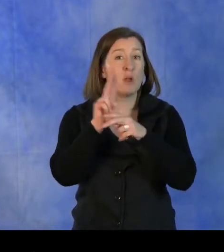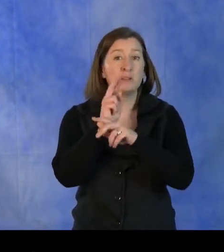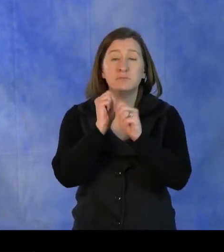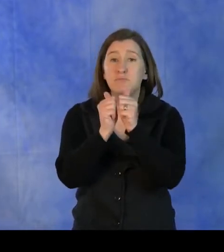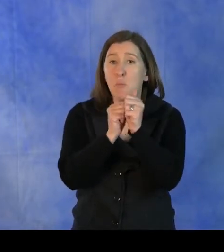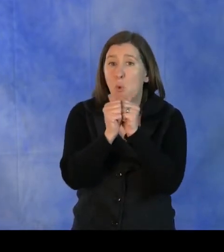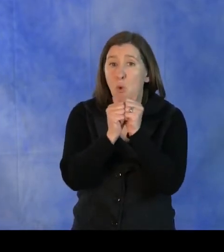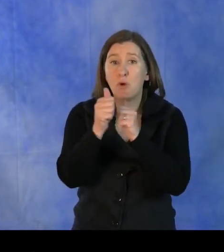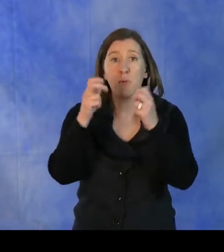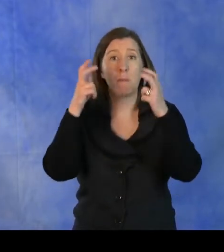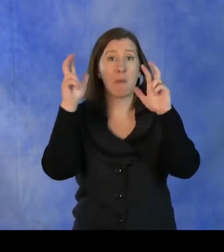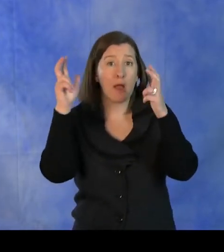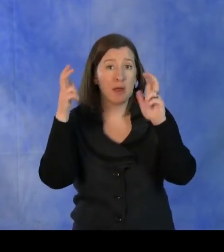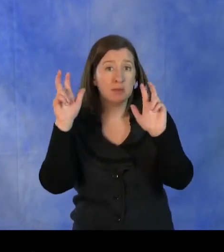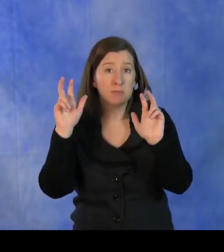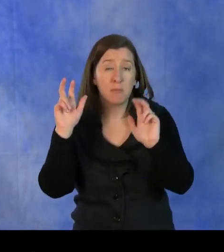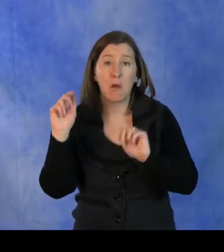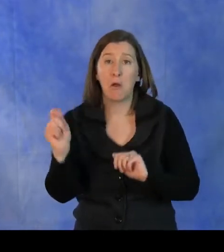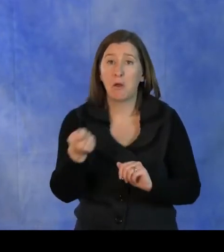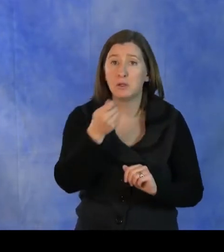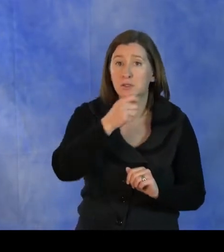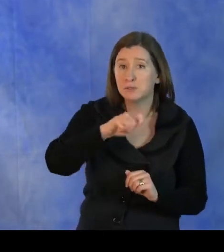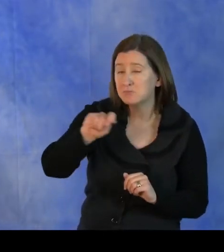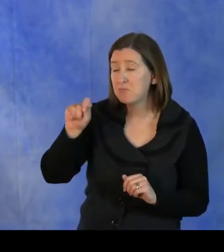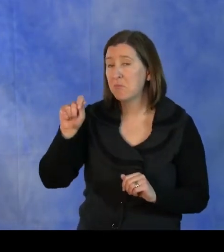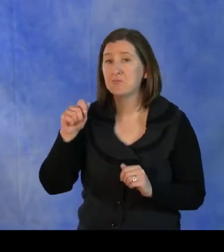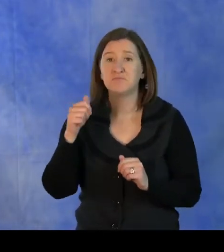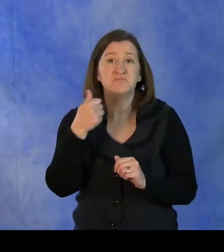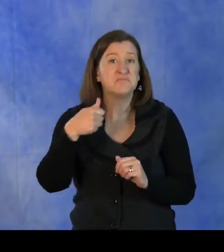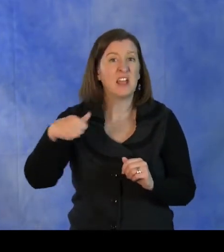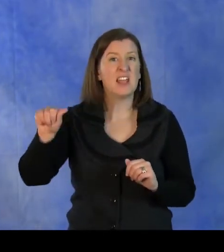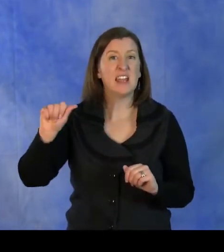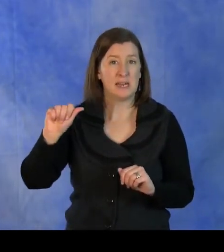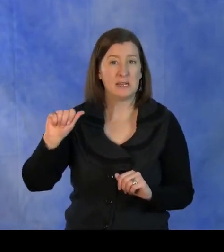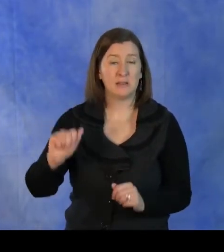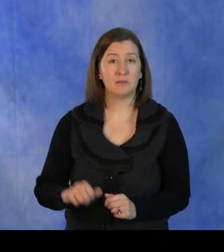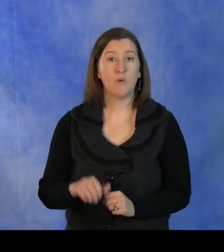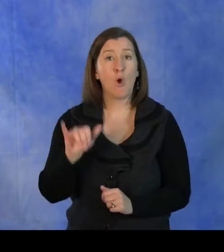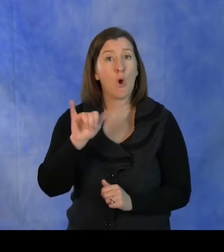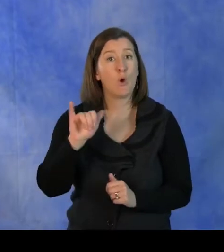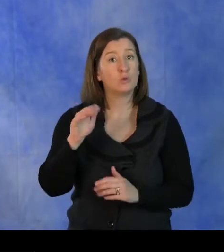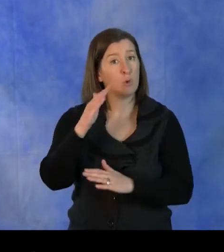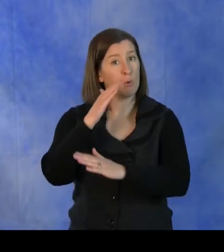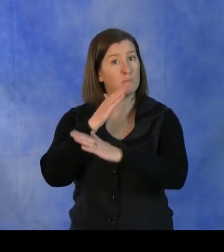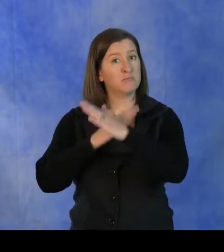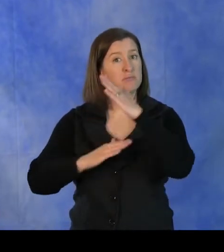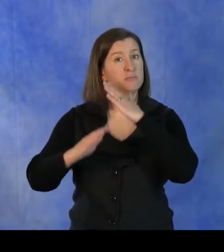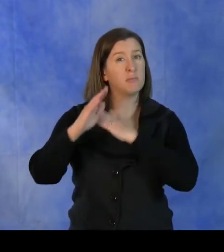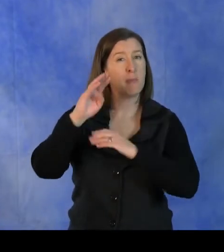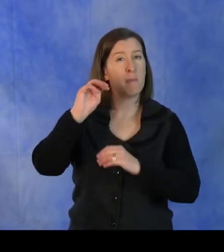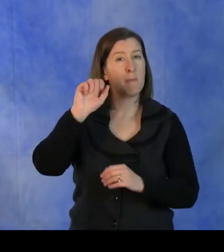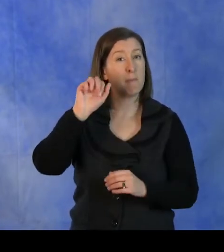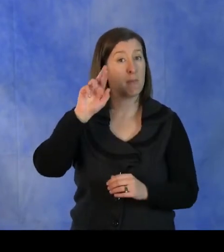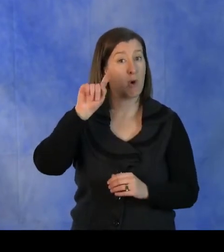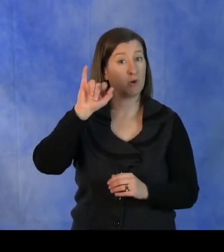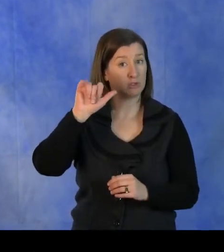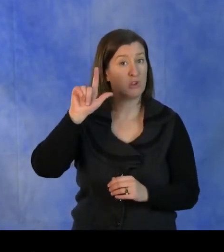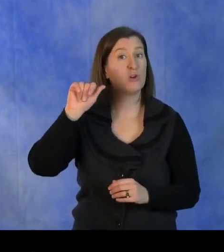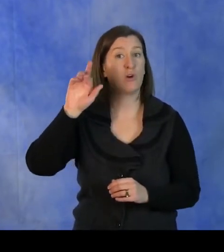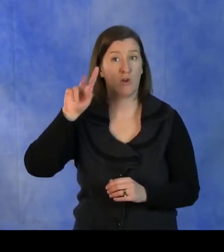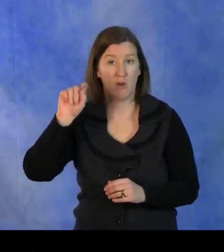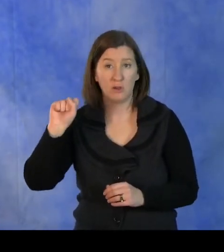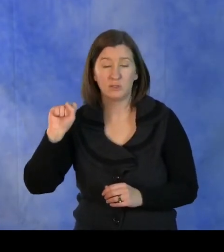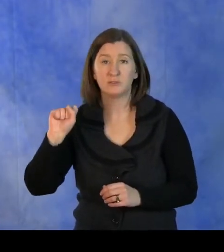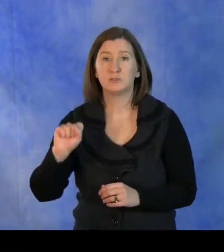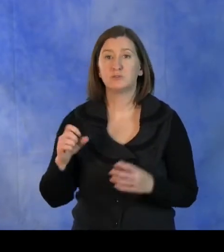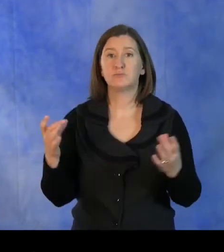them. You can use sports, basketball, tennis, anything like that. Also karate